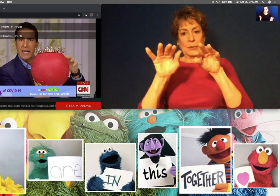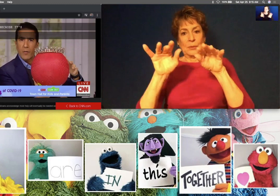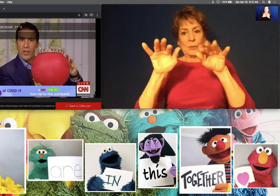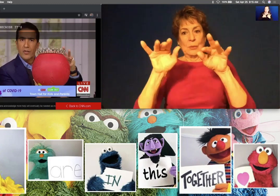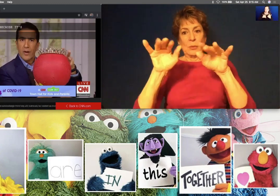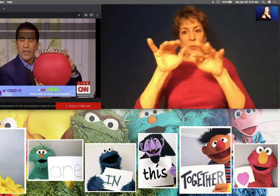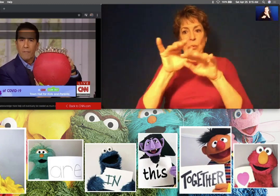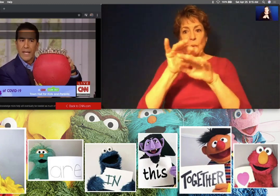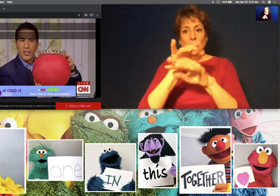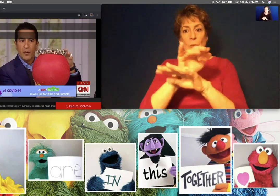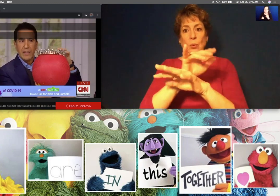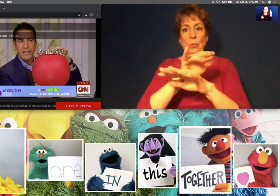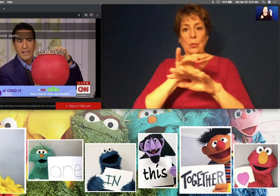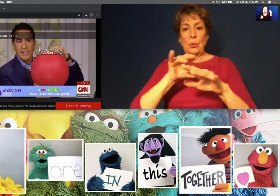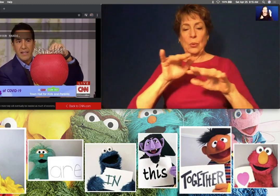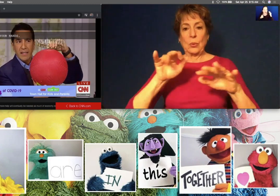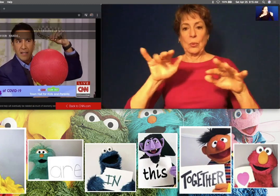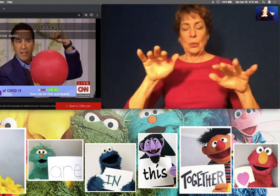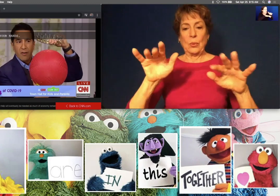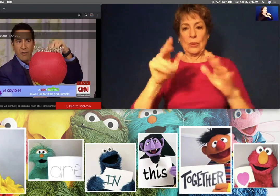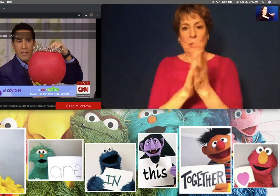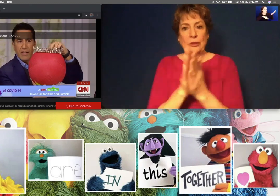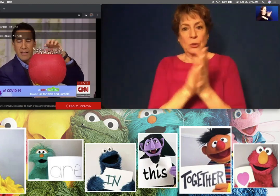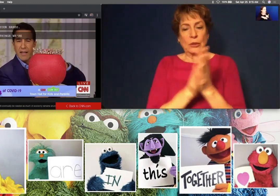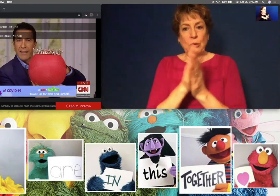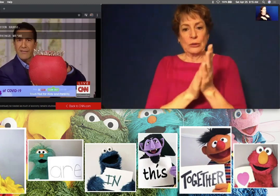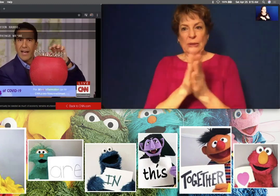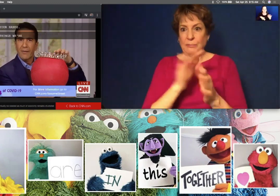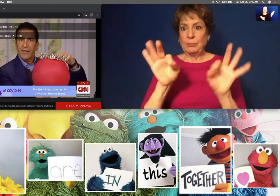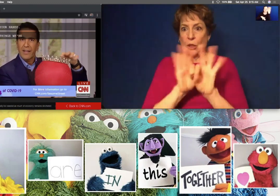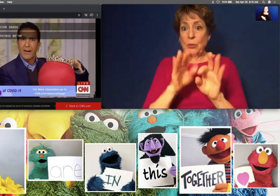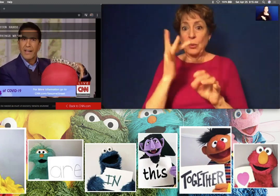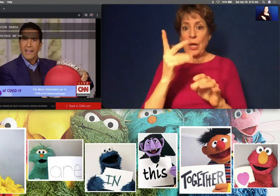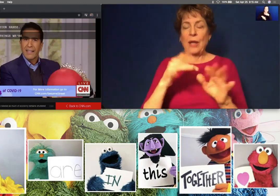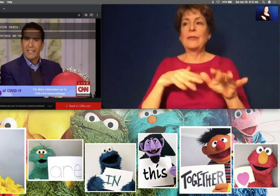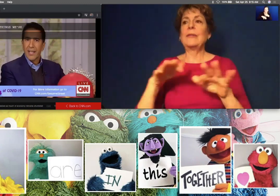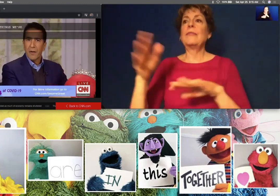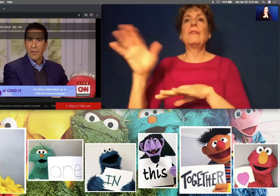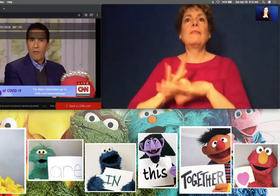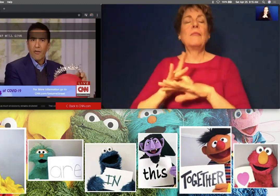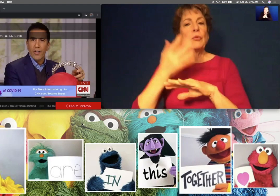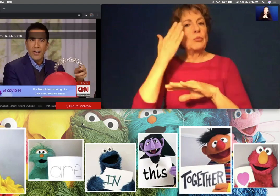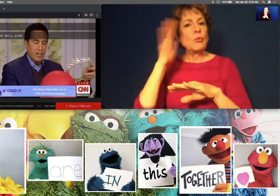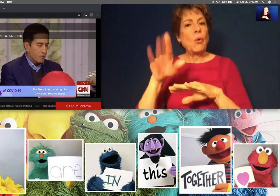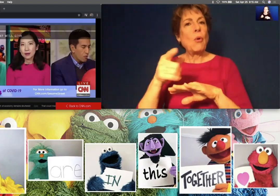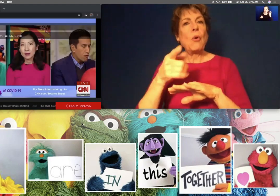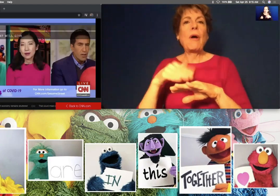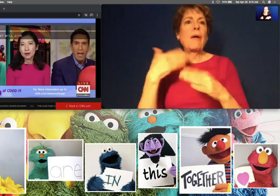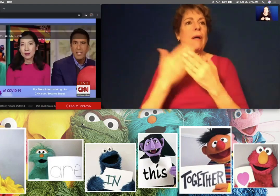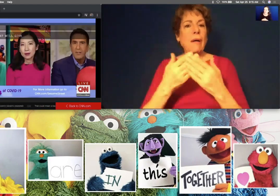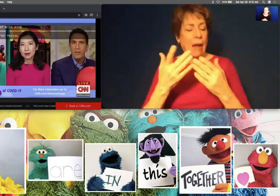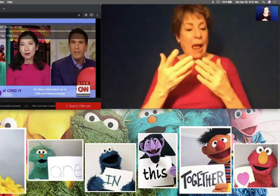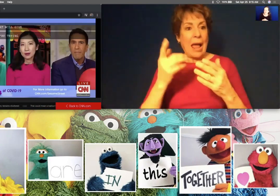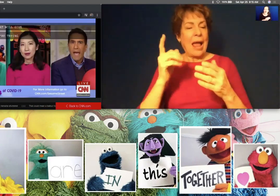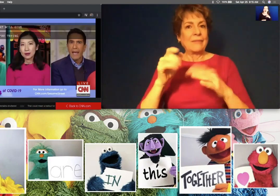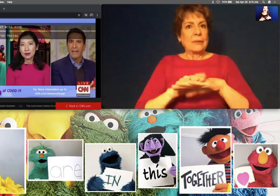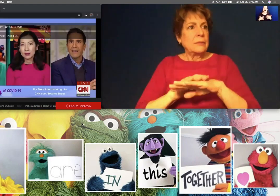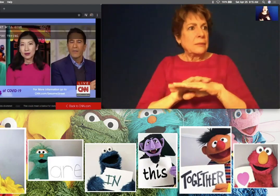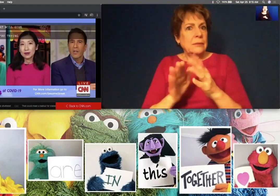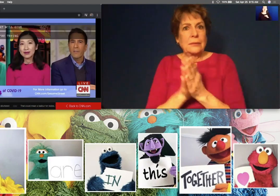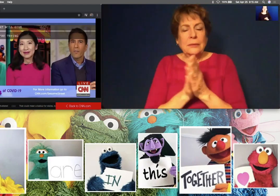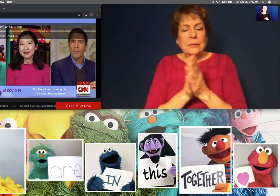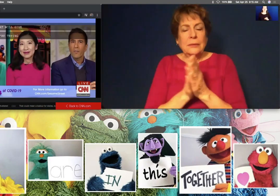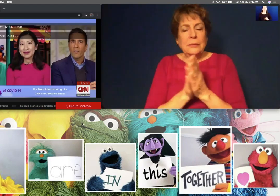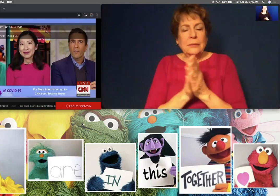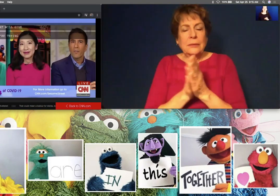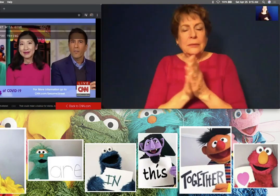things that we're talking about. But this is something that'll give you a little bit of idea when you're trying to picture what this is, the corona and the virus there.